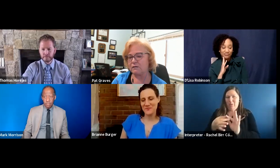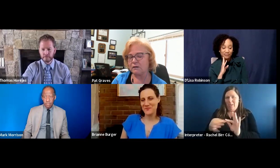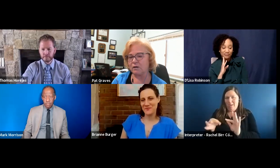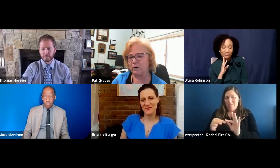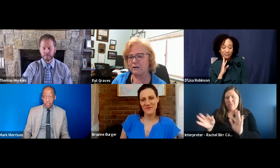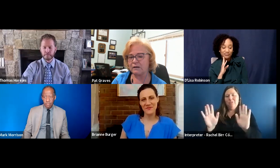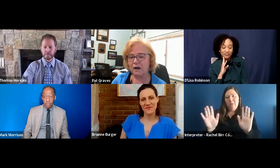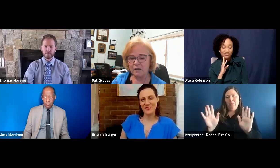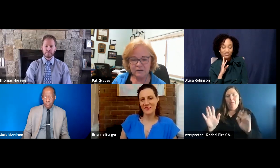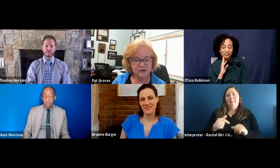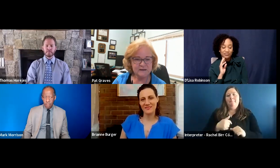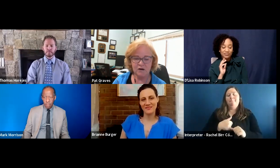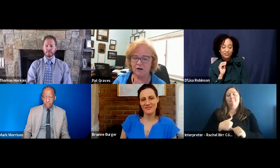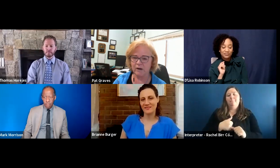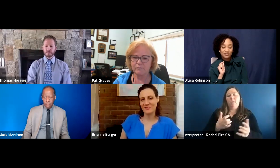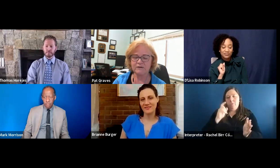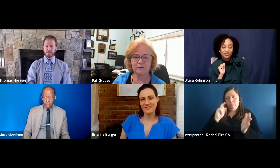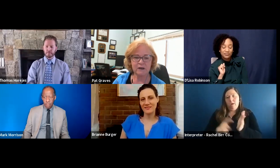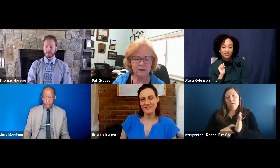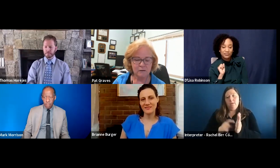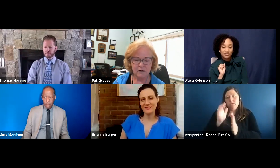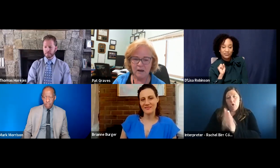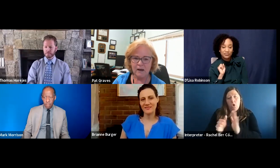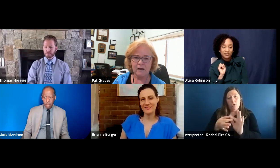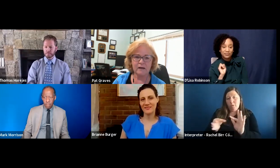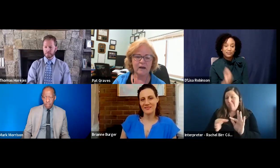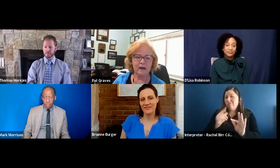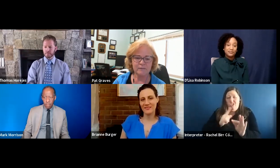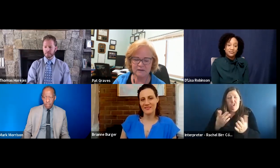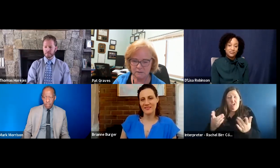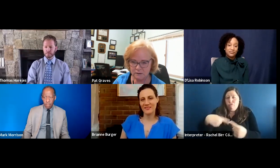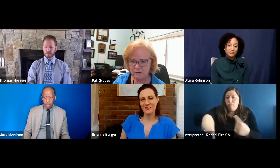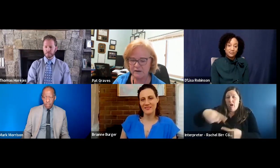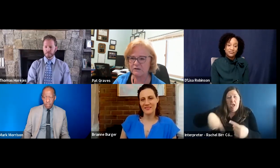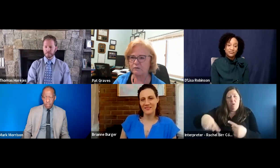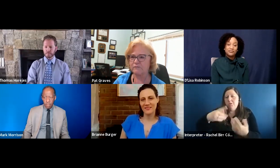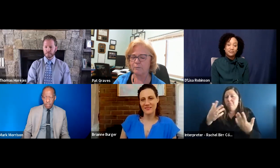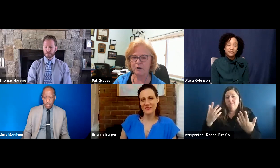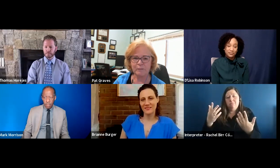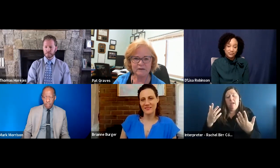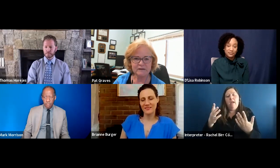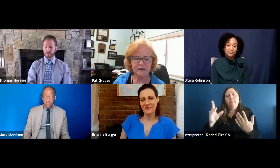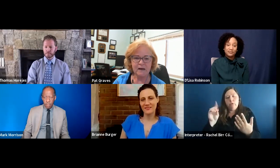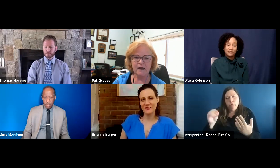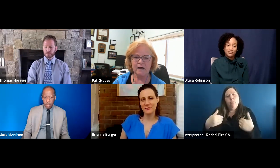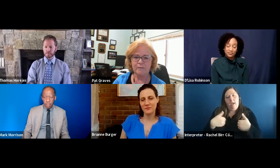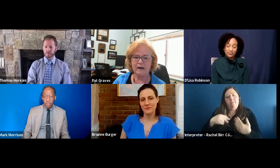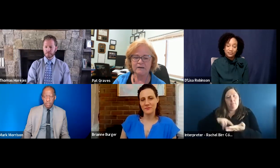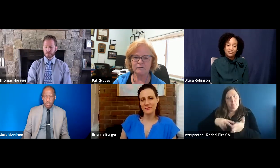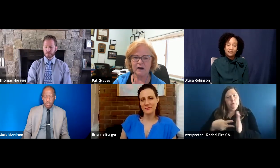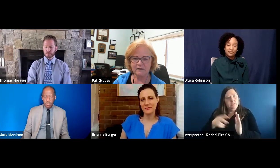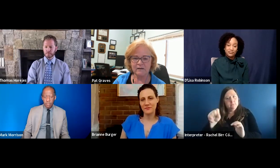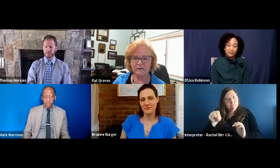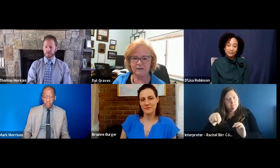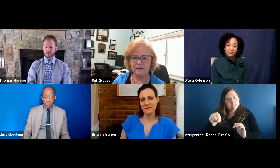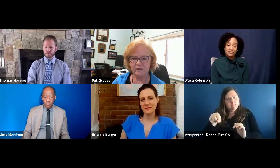what I'll acknowledge is auto captions are here and they absolutely serve a purpose. I